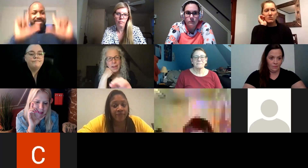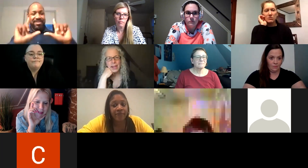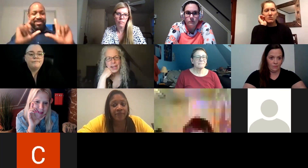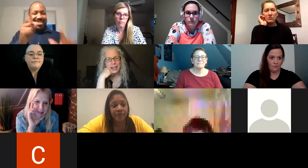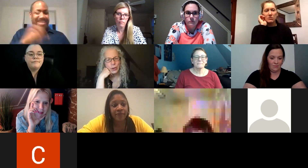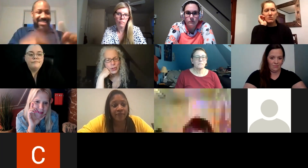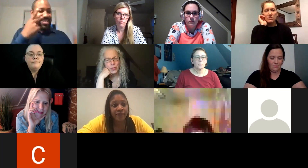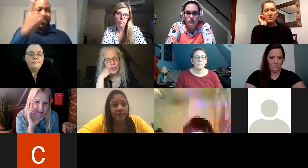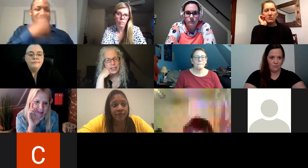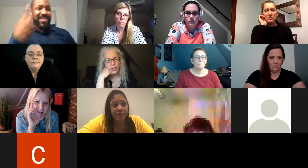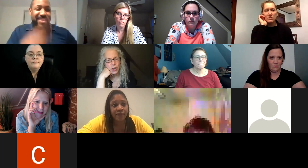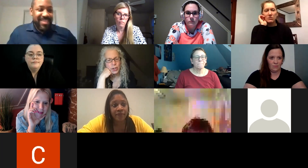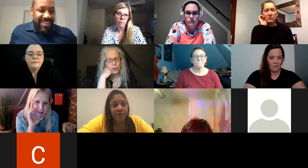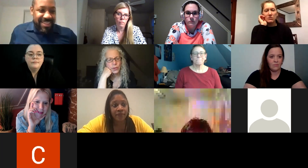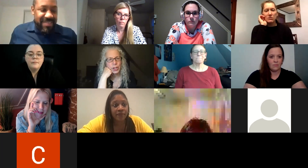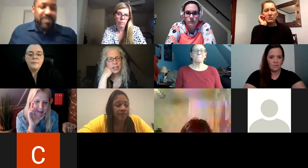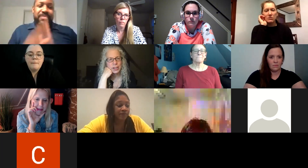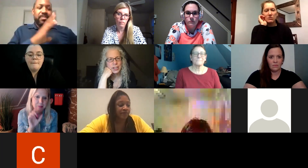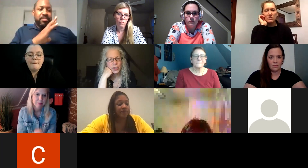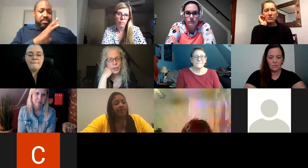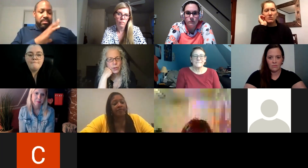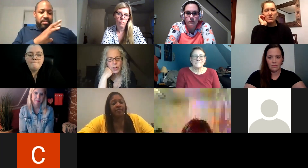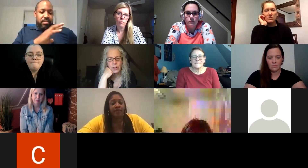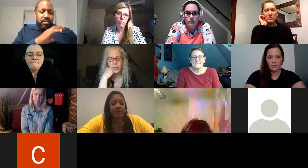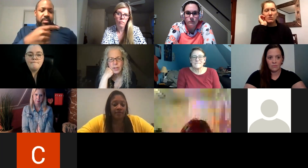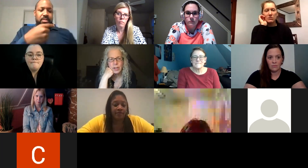And I know the screen isn't showing you very clearly, so we don't know.